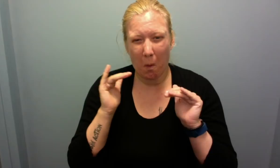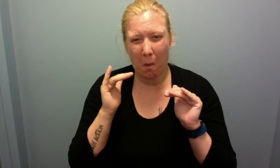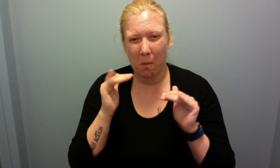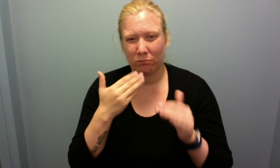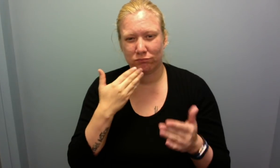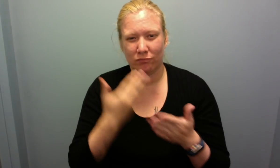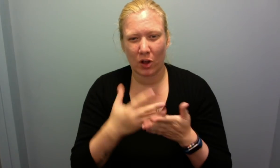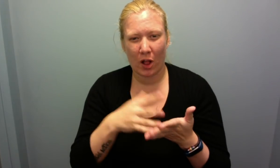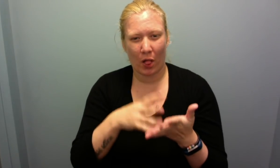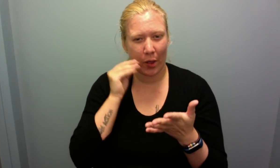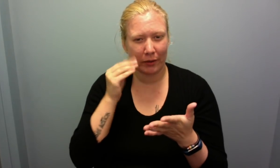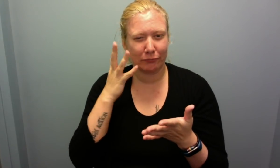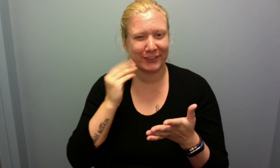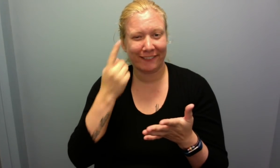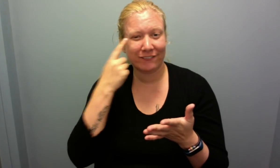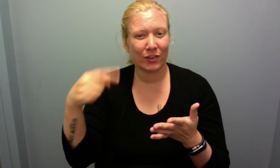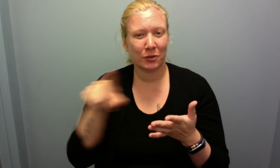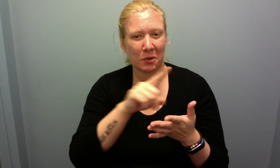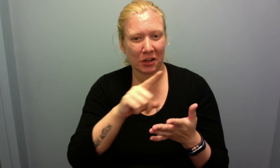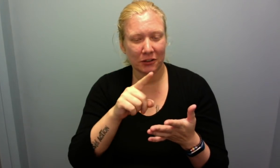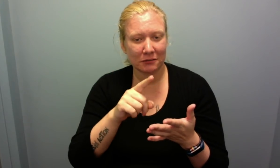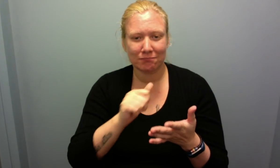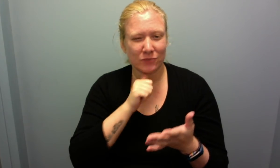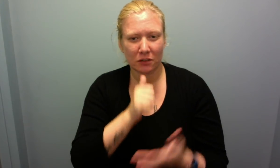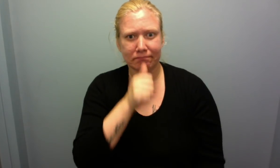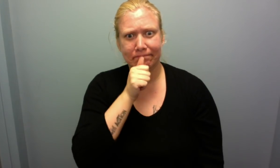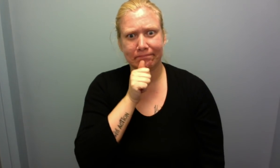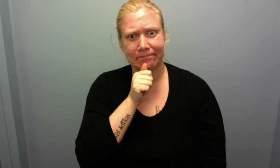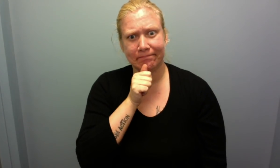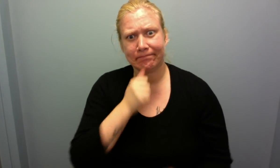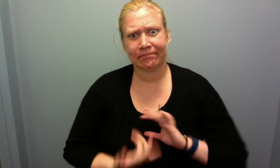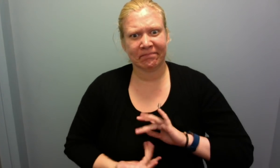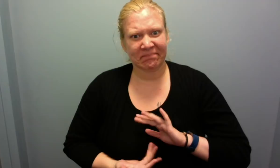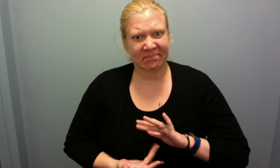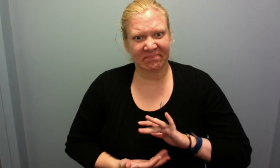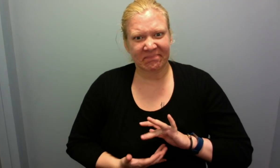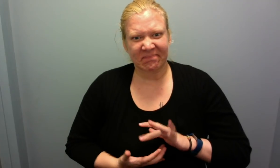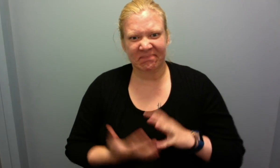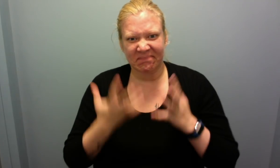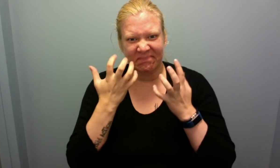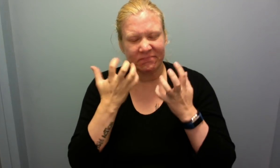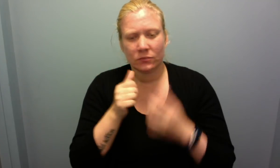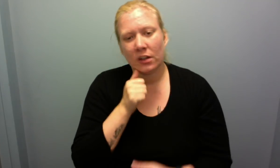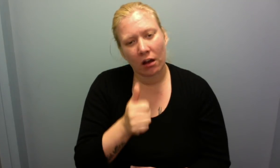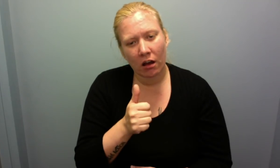your list of things to learn. And I really hope that it's the opportunity for you all to gain some